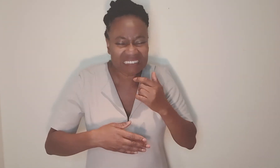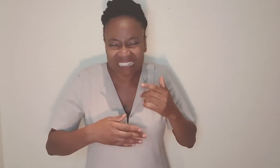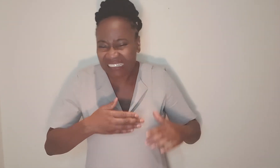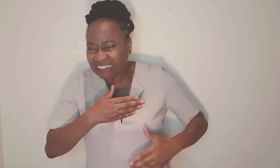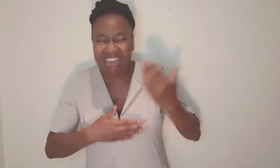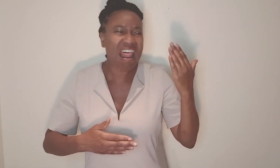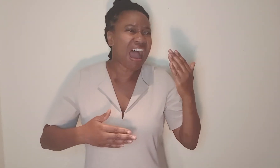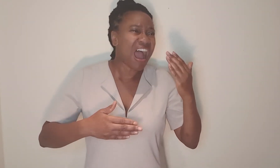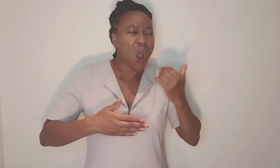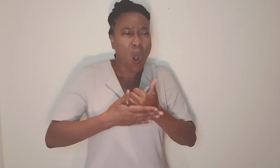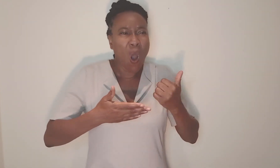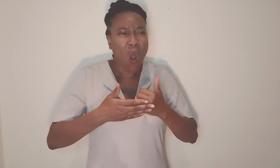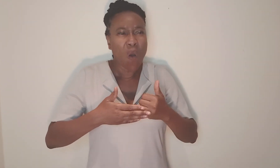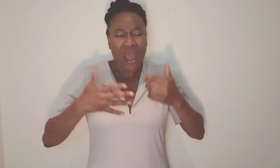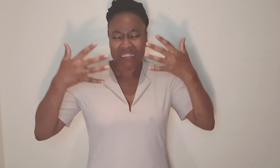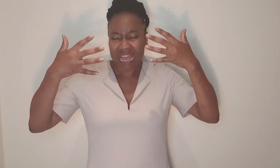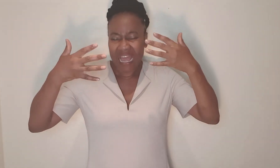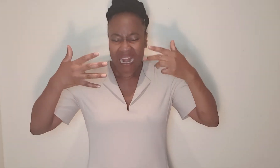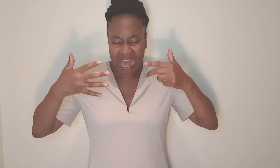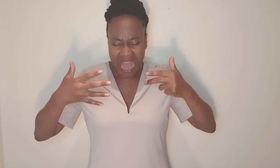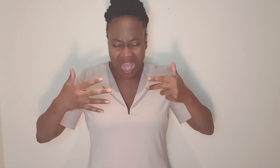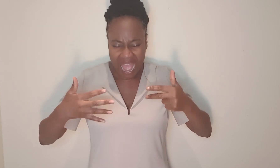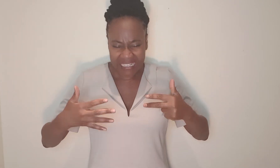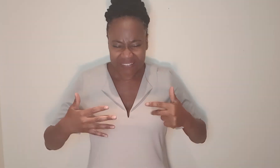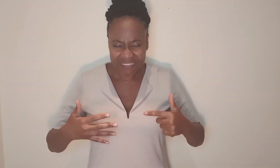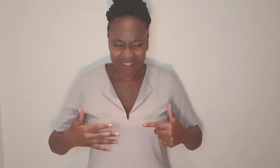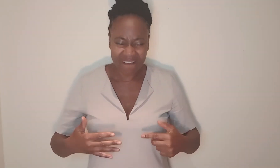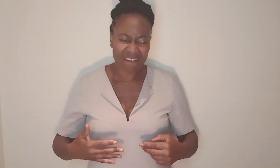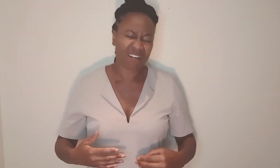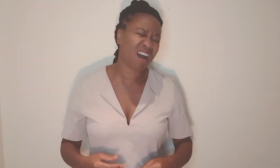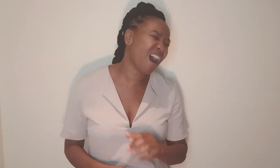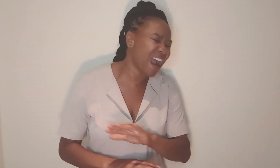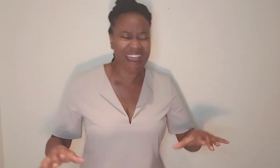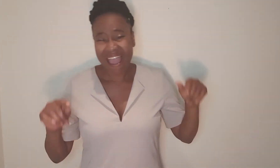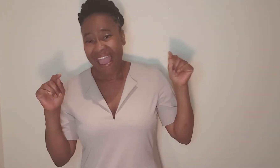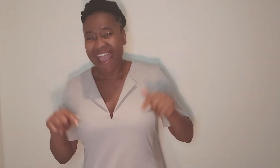Even here, when time's mine to do what magic I want with it.